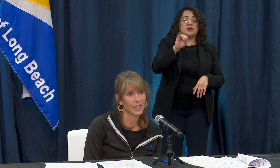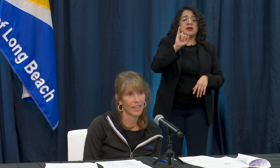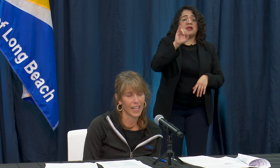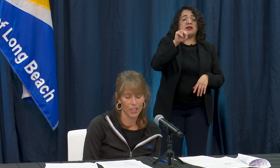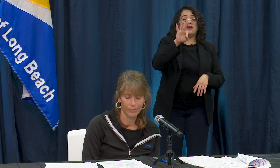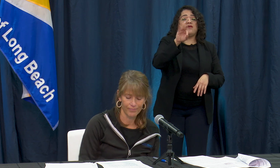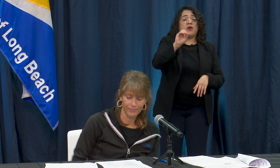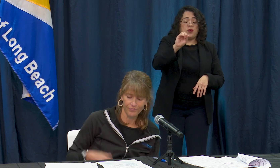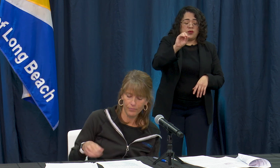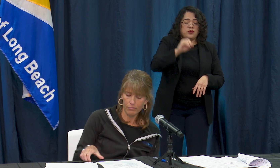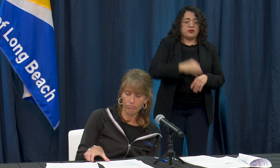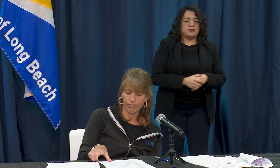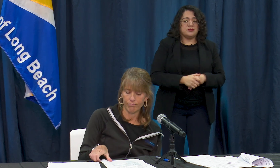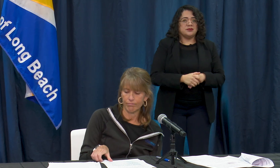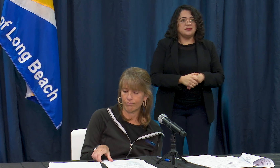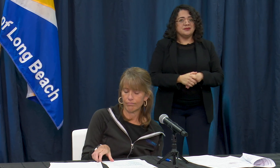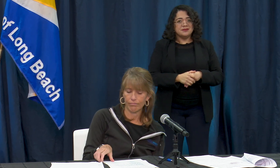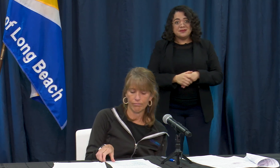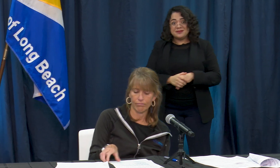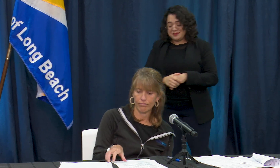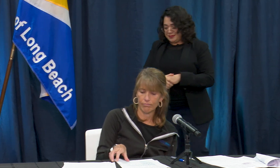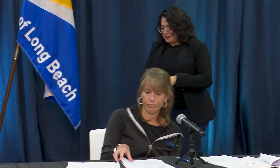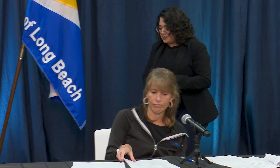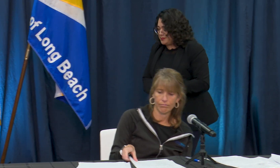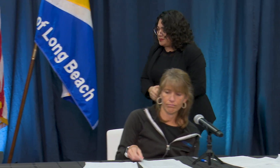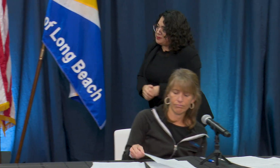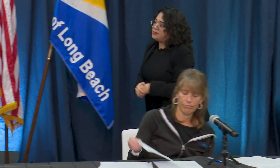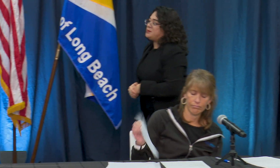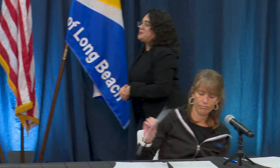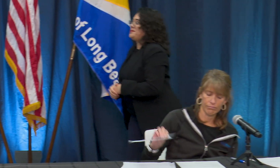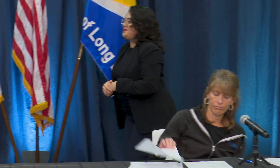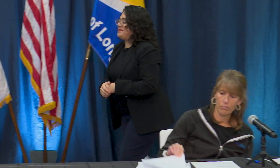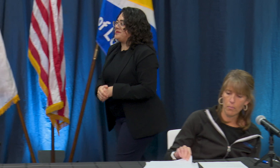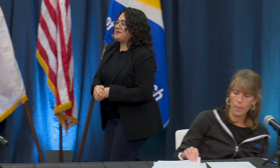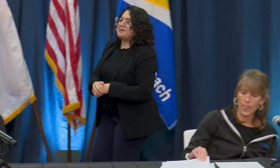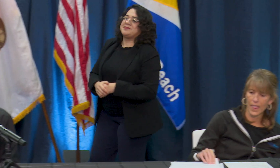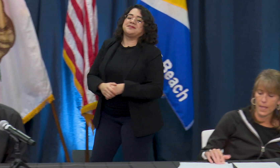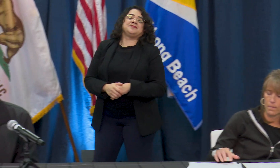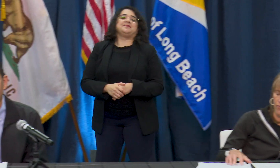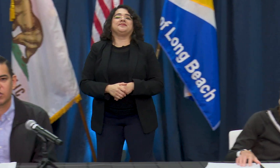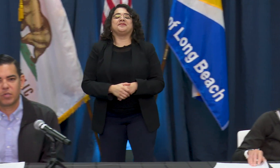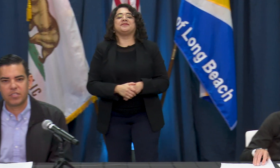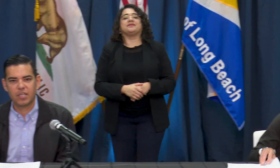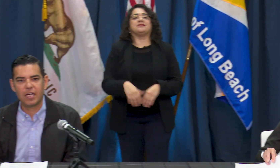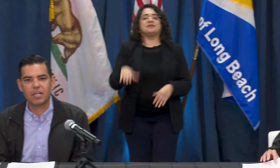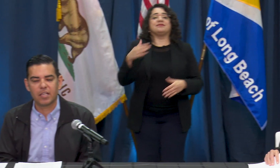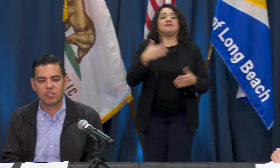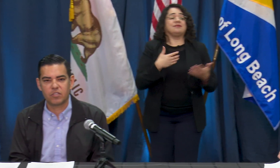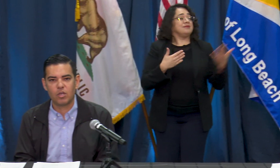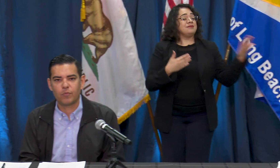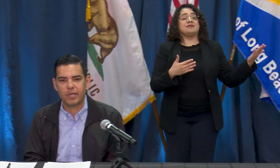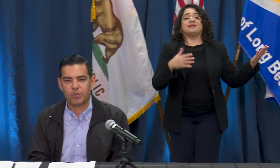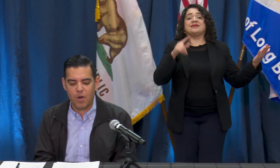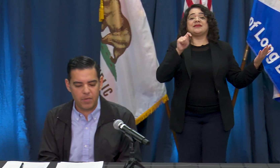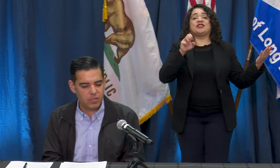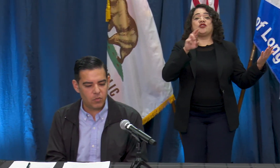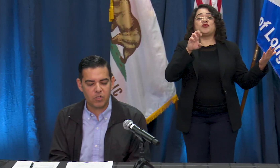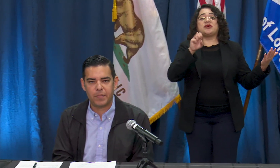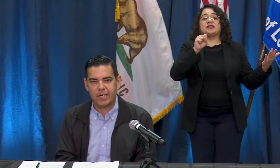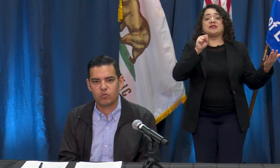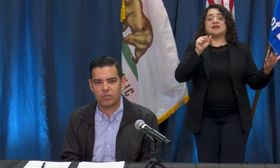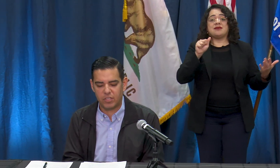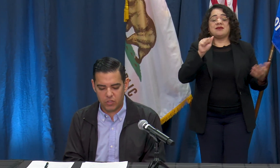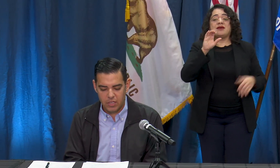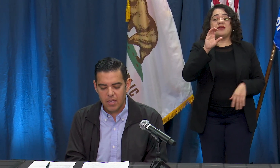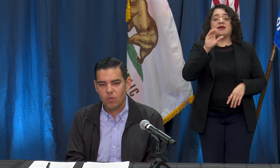562-570-INFO. Thank you. Thank you. I'm going to, before I turn this over to Teresa Ayala Castillo from the Health Department to do